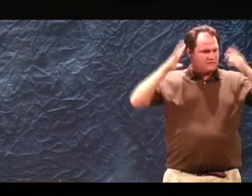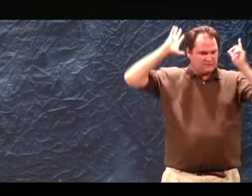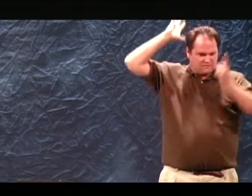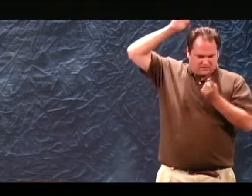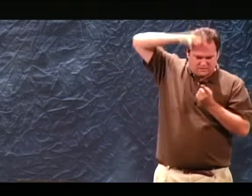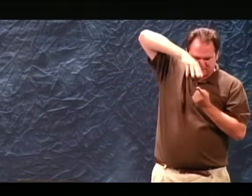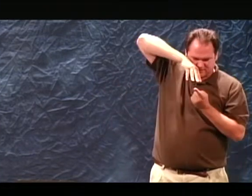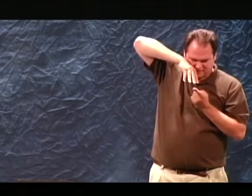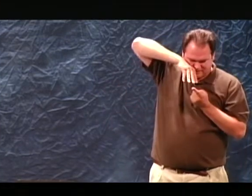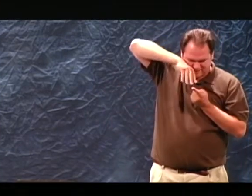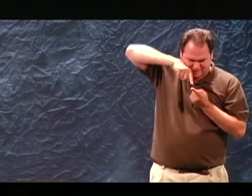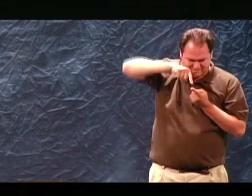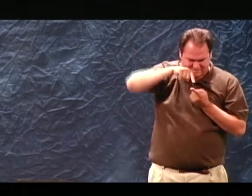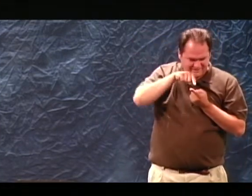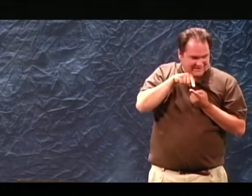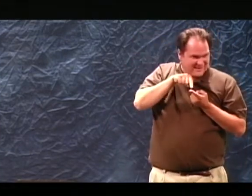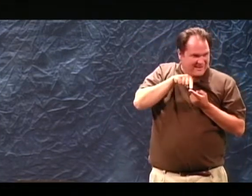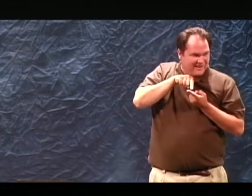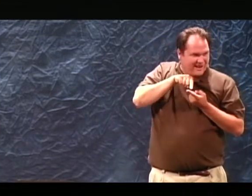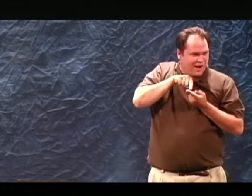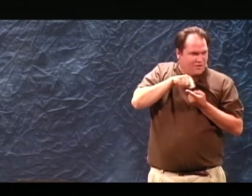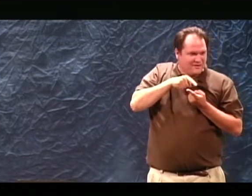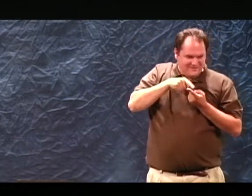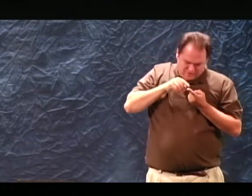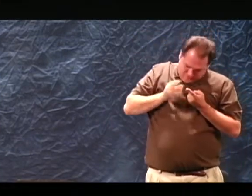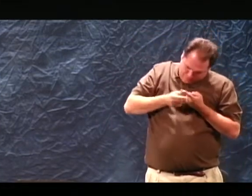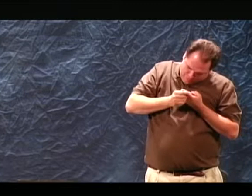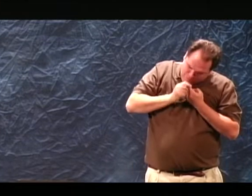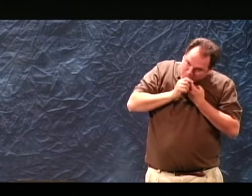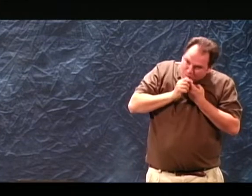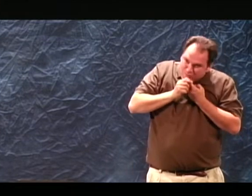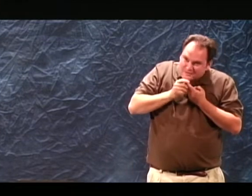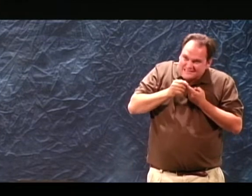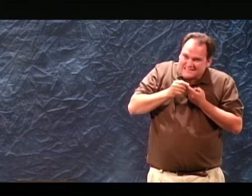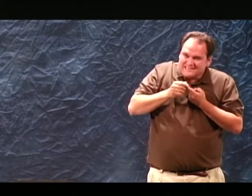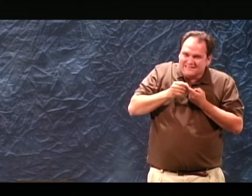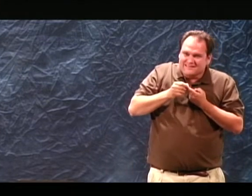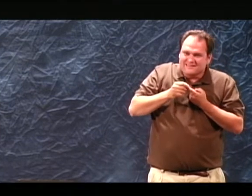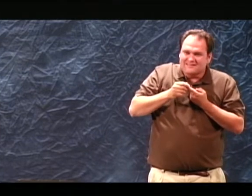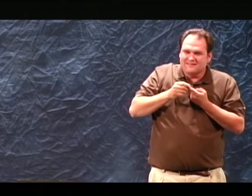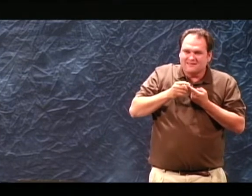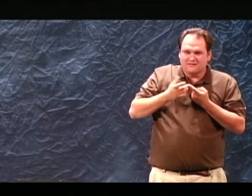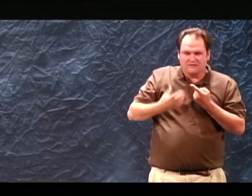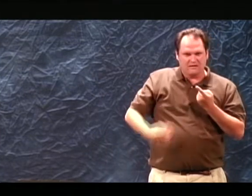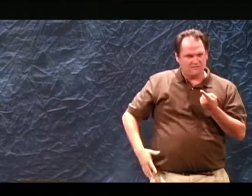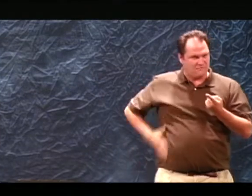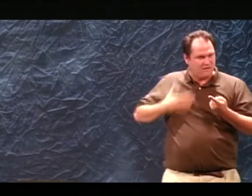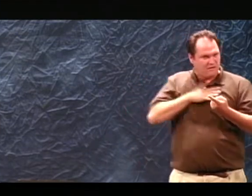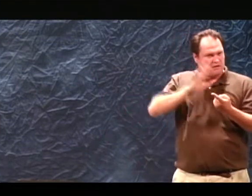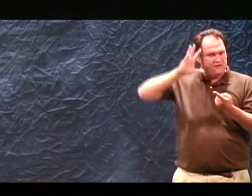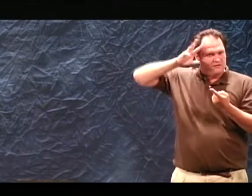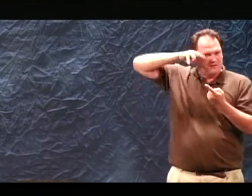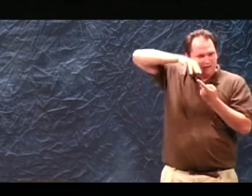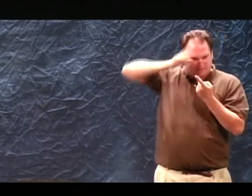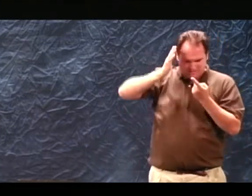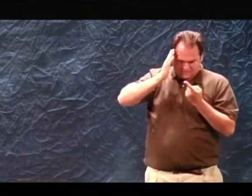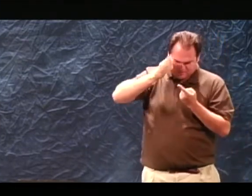and look what happens when you get a paper cut all of the energy of your entire body focuses on that little